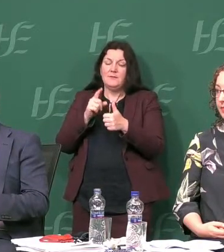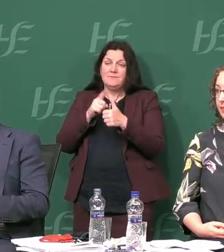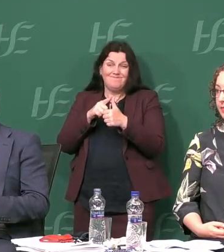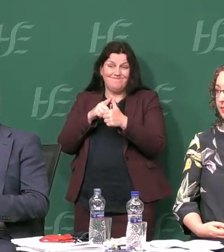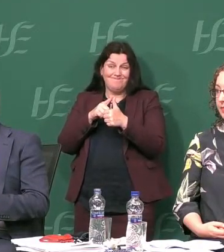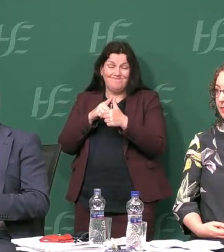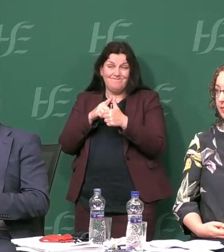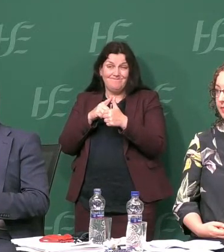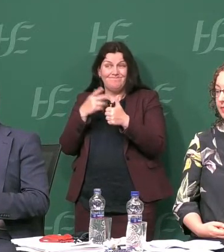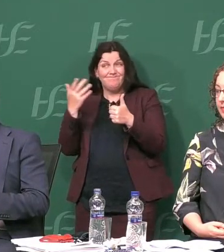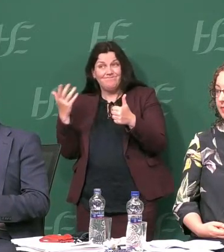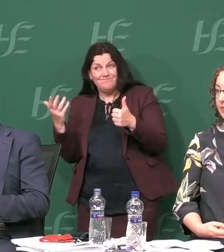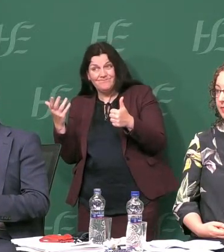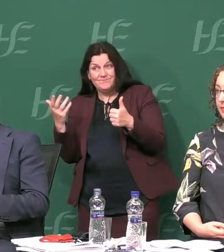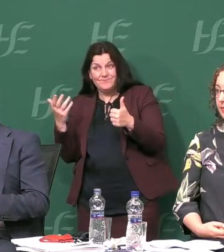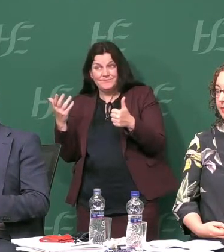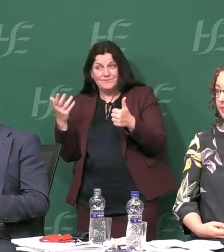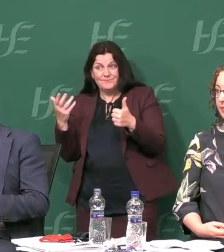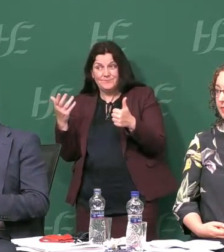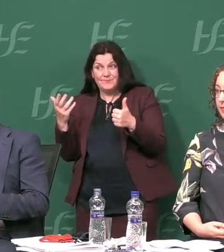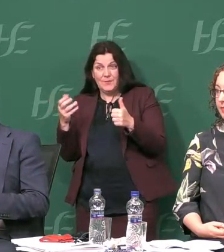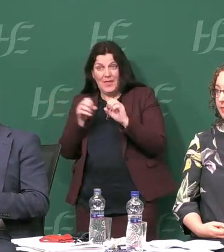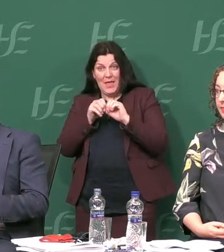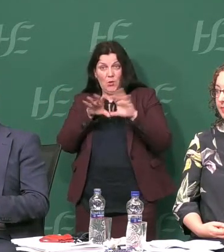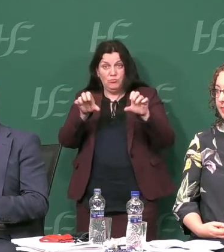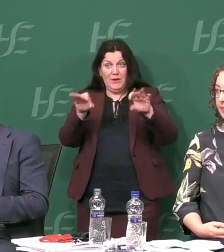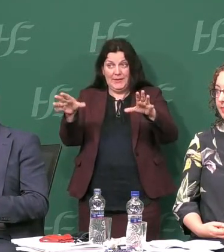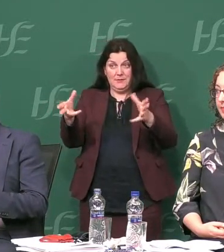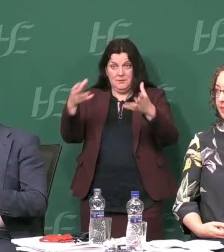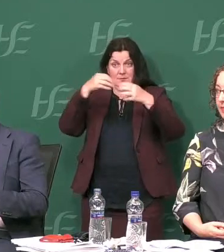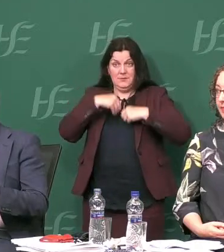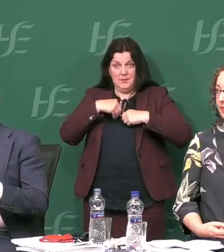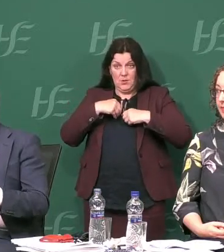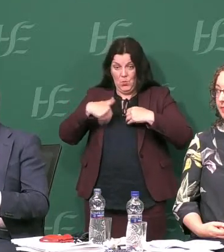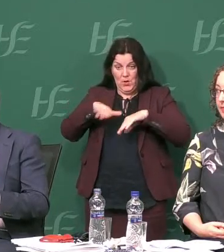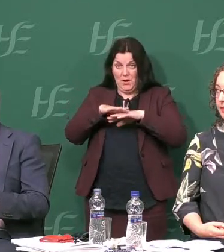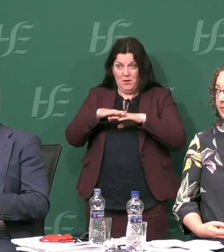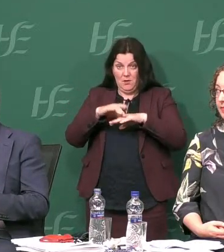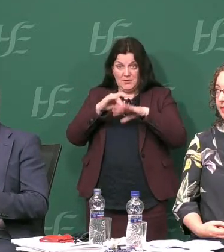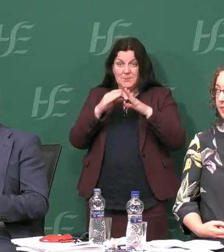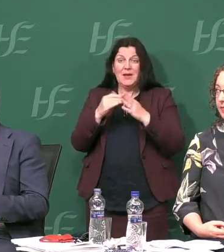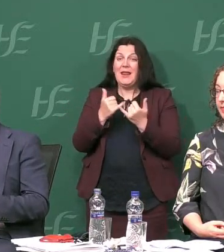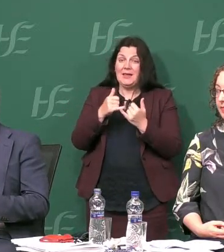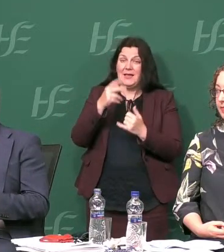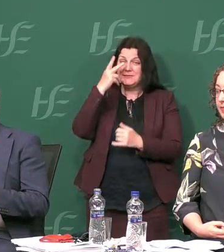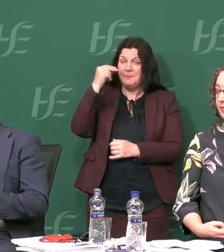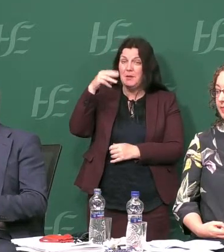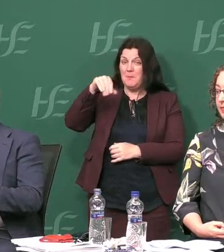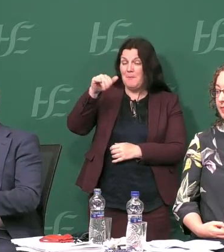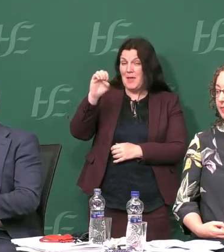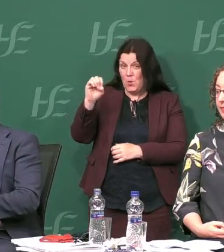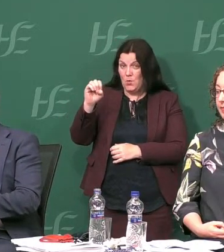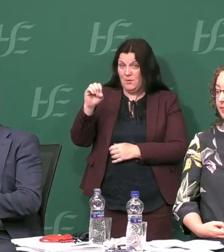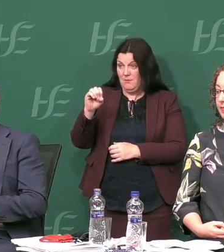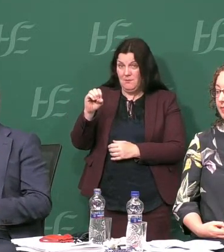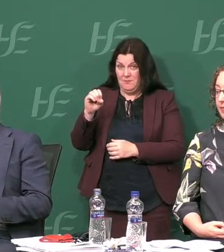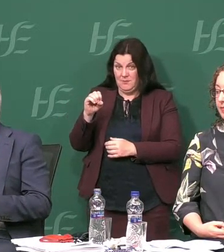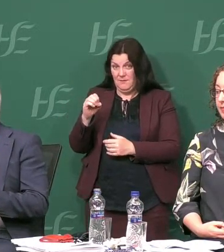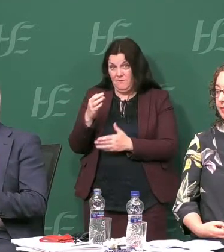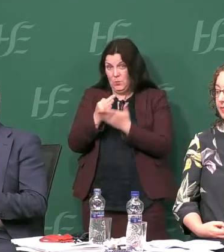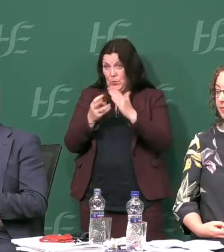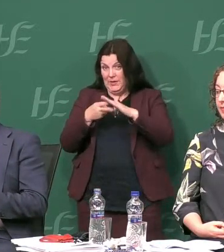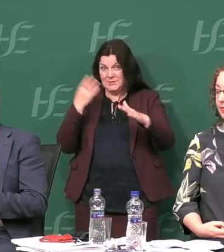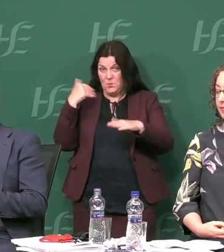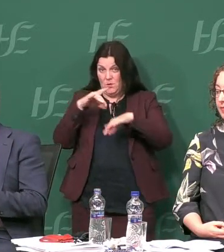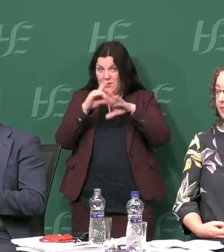have contracted through an outbreak in a hospital setting. So, for example, in Mayo a couple of weeks ago, and are being treated,